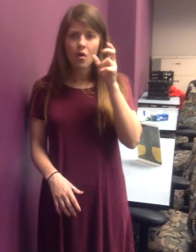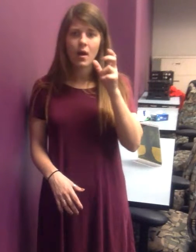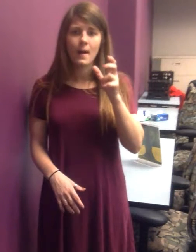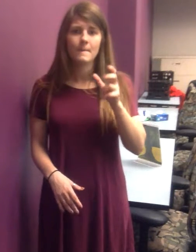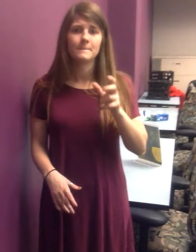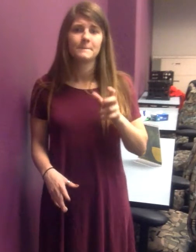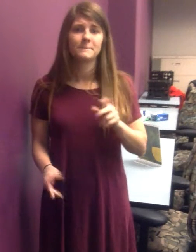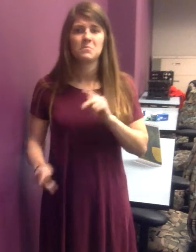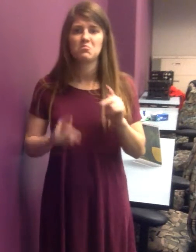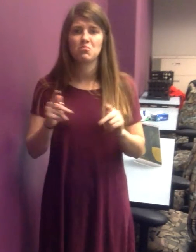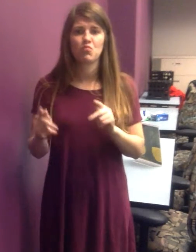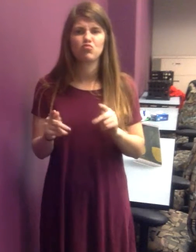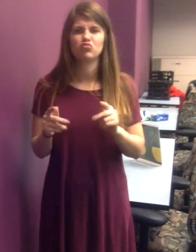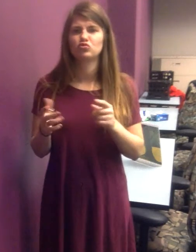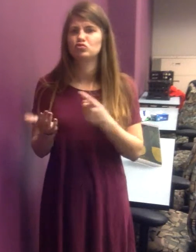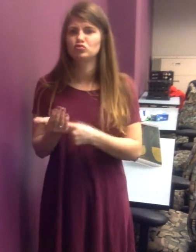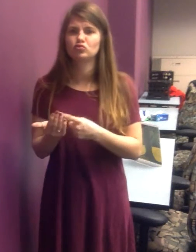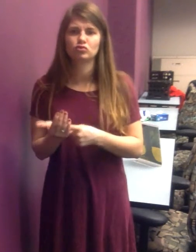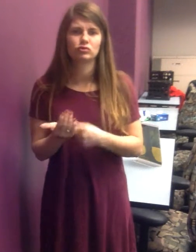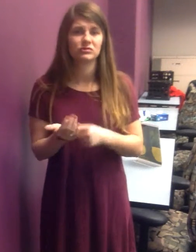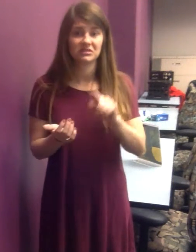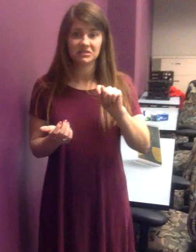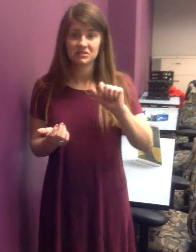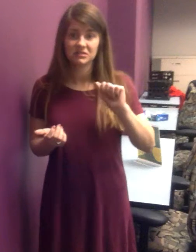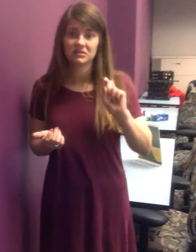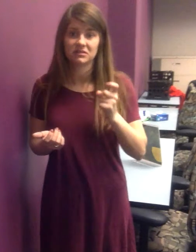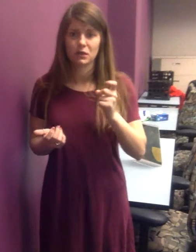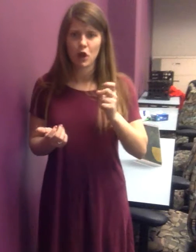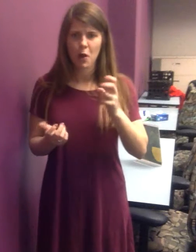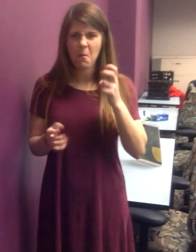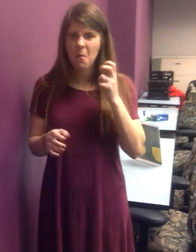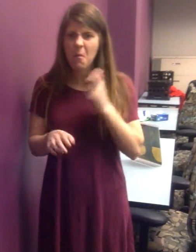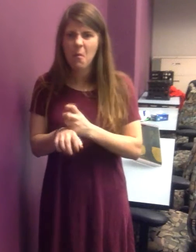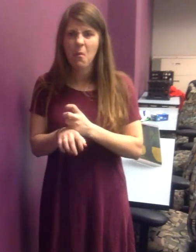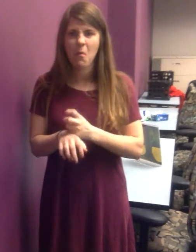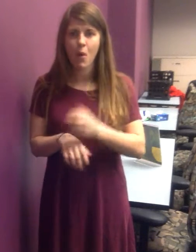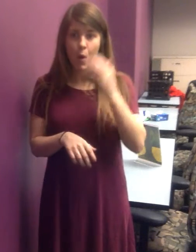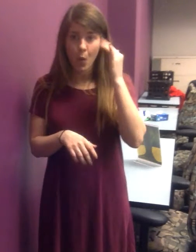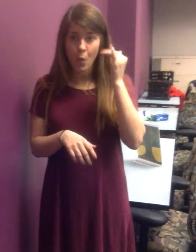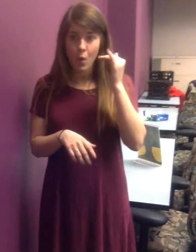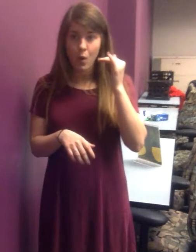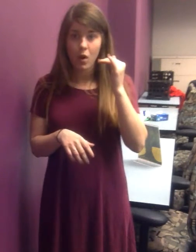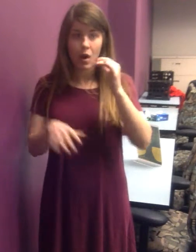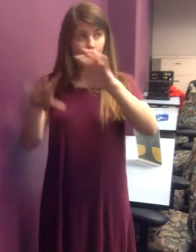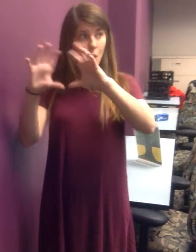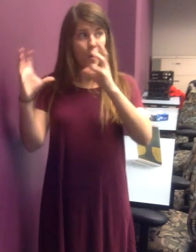our children. At some Tea Party events, global warming skeptics were a big draw. It gives me great pleasure to welcome